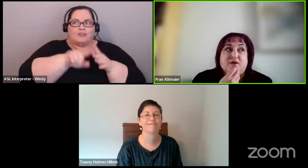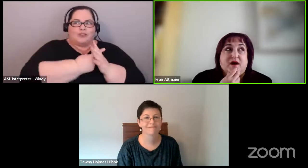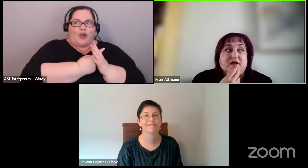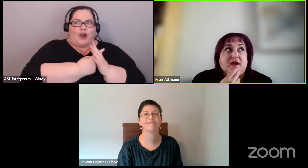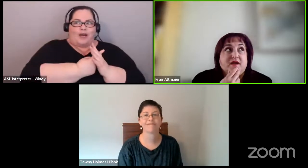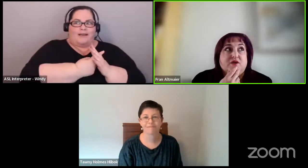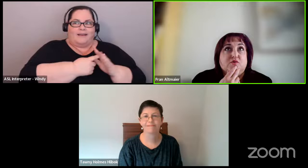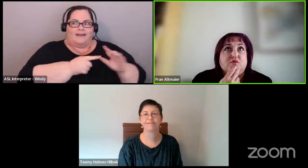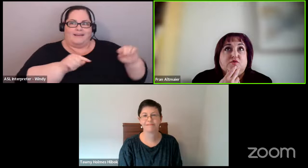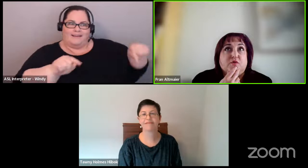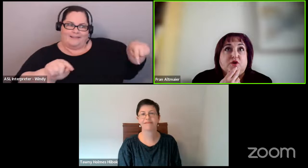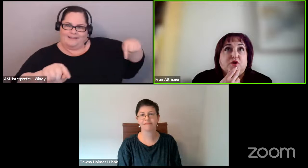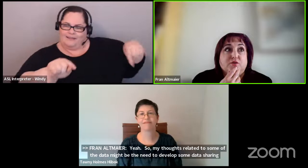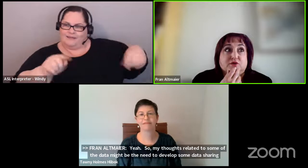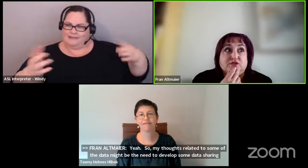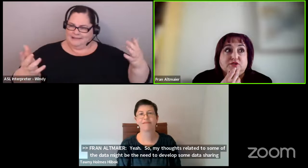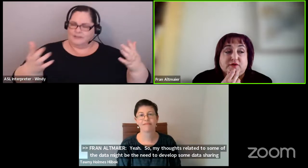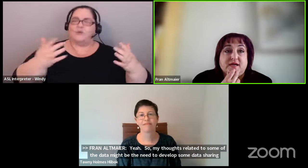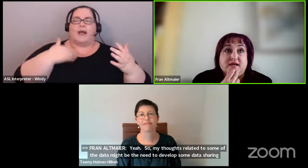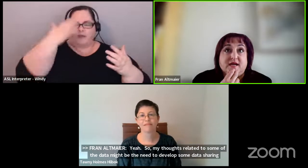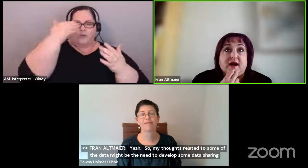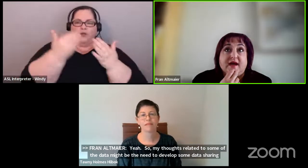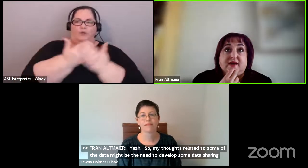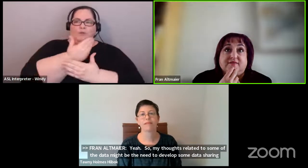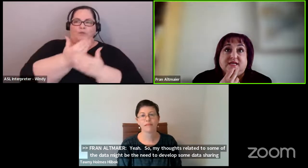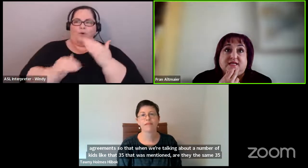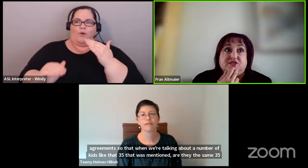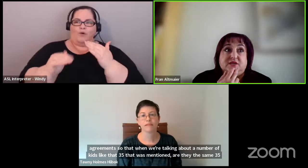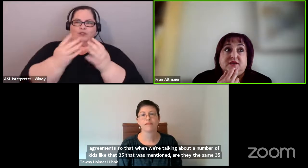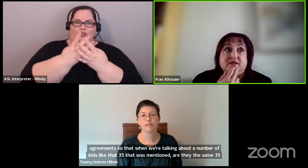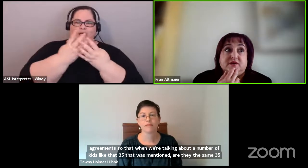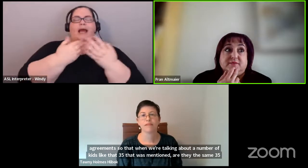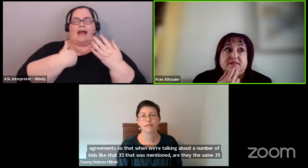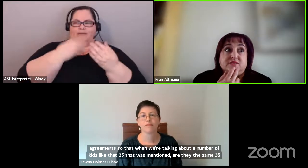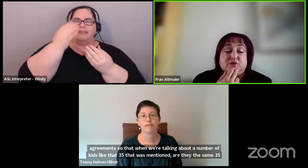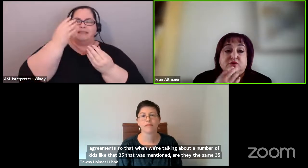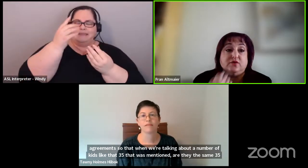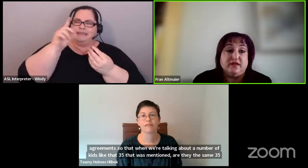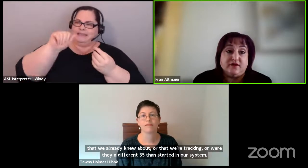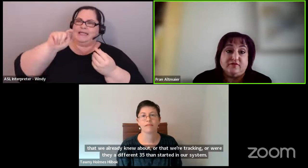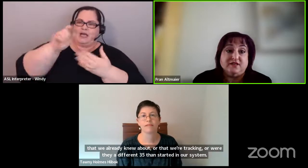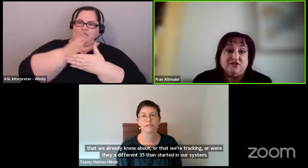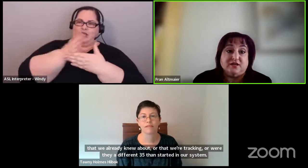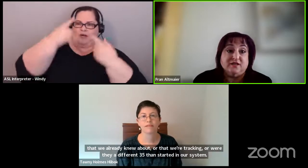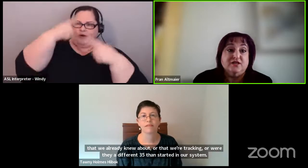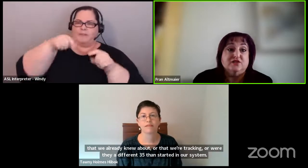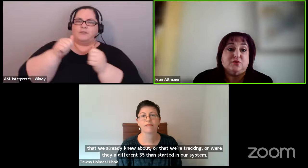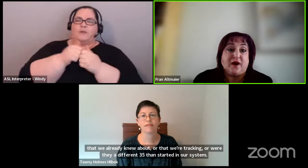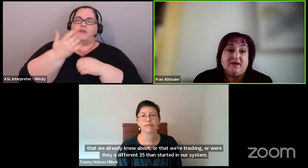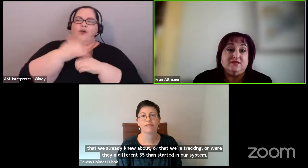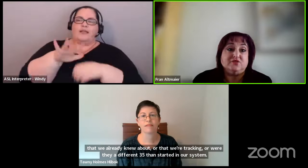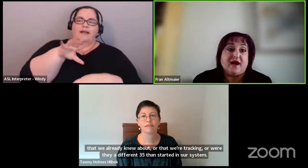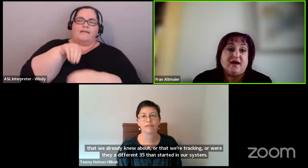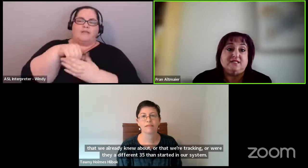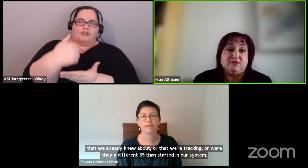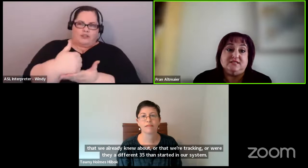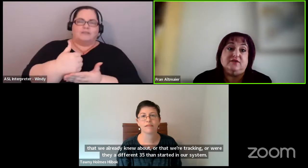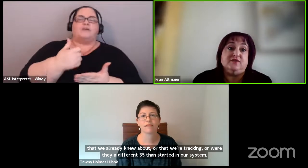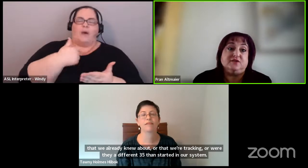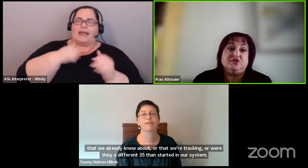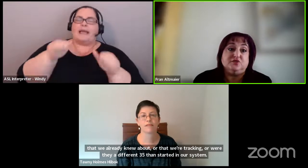So I know for newborn screening, I have data sharing agreements with early intervention. So I can